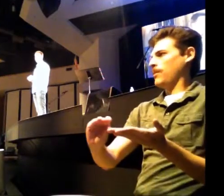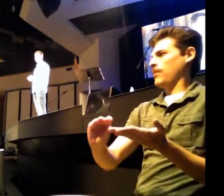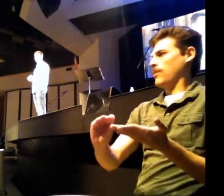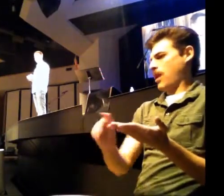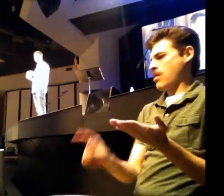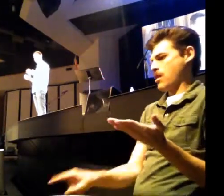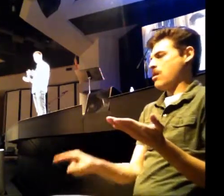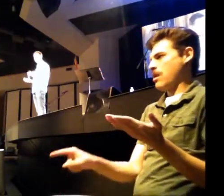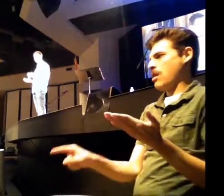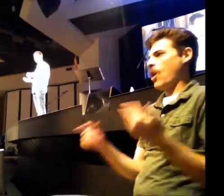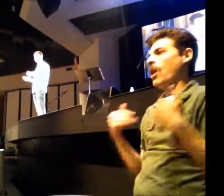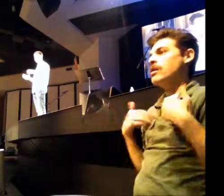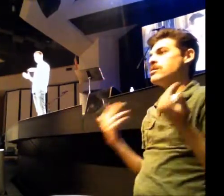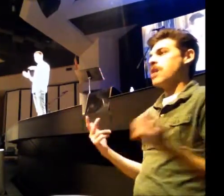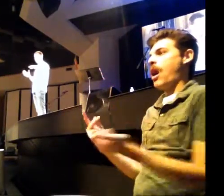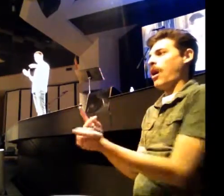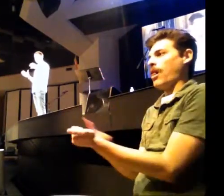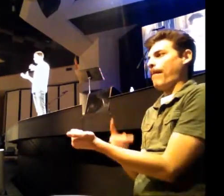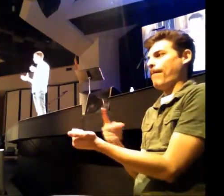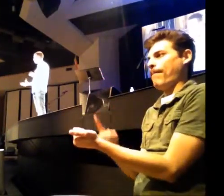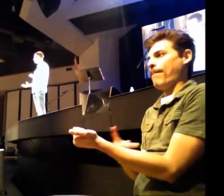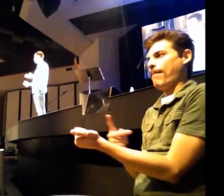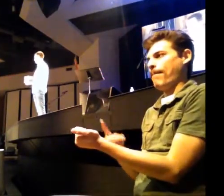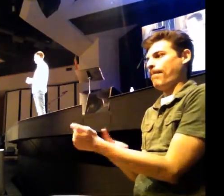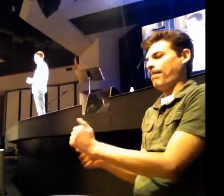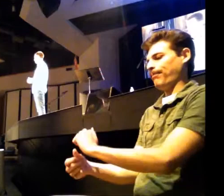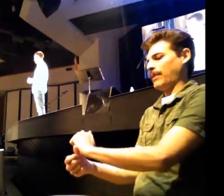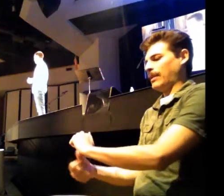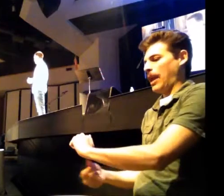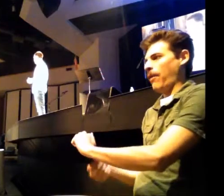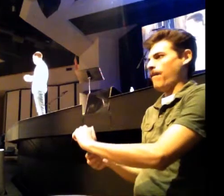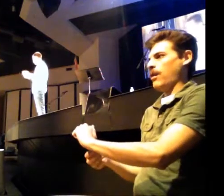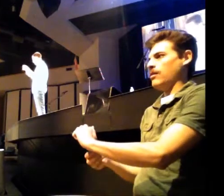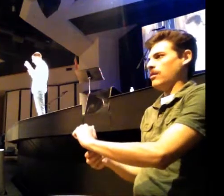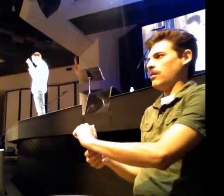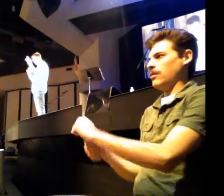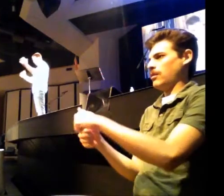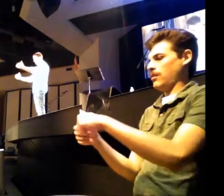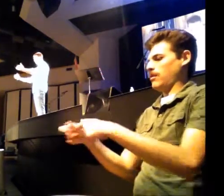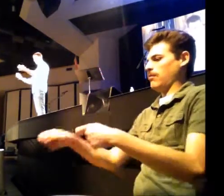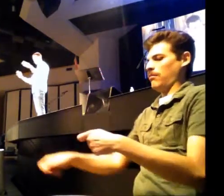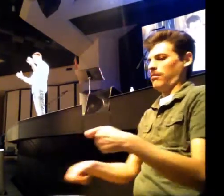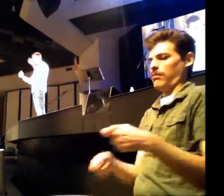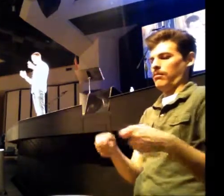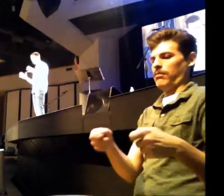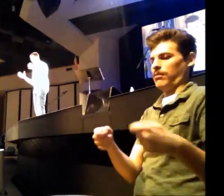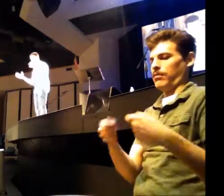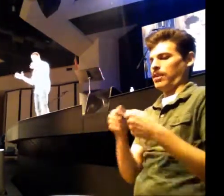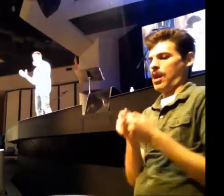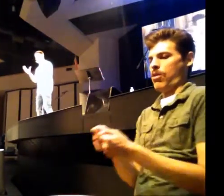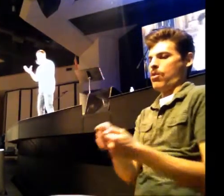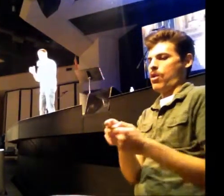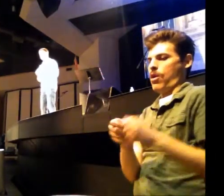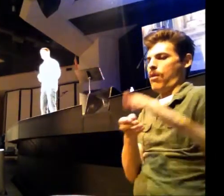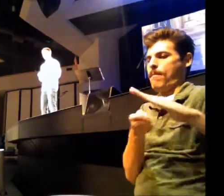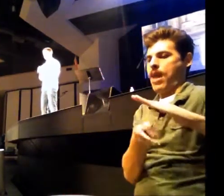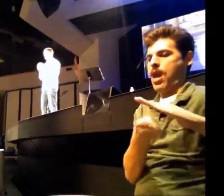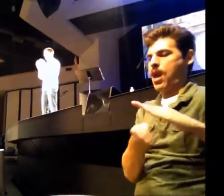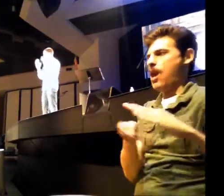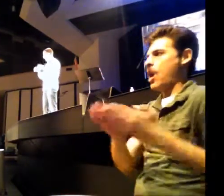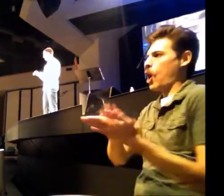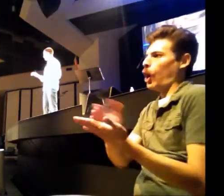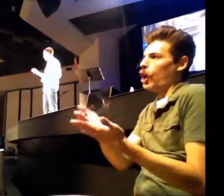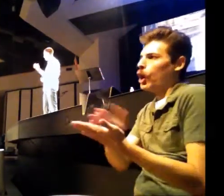lamb, and you were to sacrifice that and cook a meal with it. And you and the nation, really, all together, you guys are going to gather together,